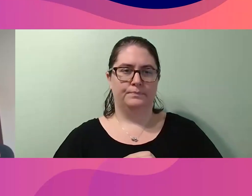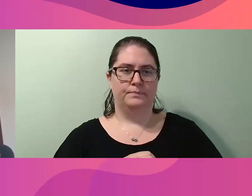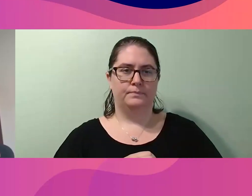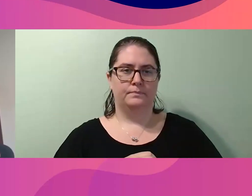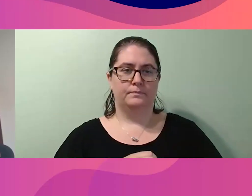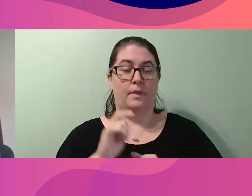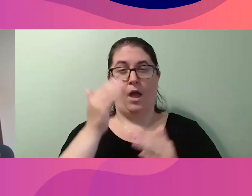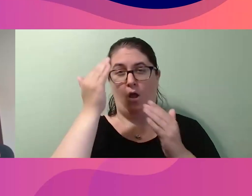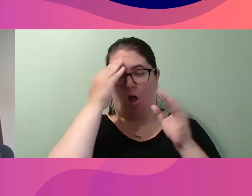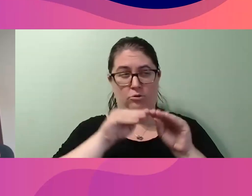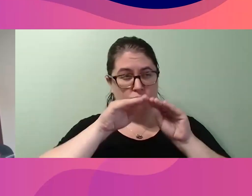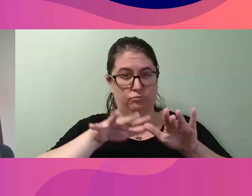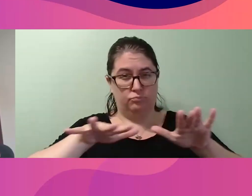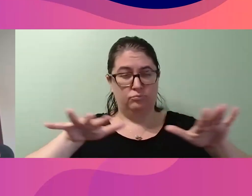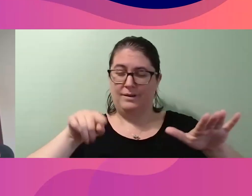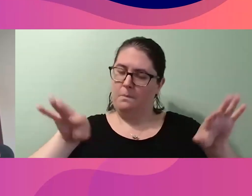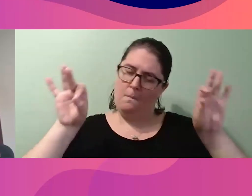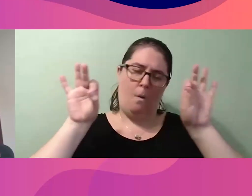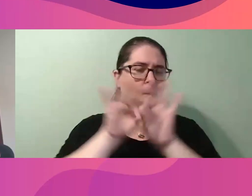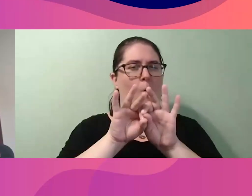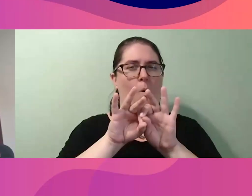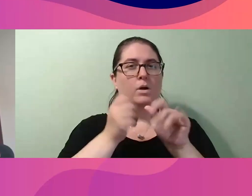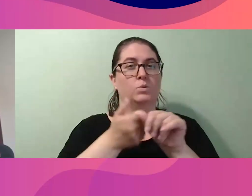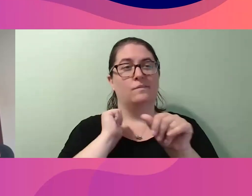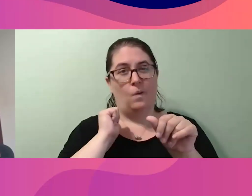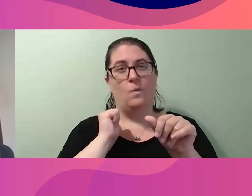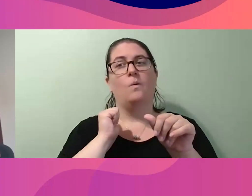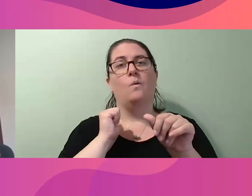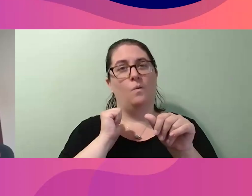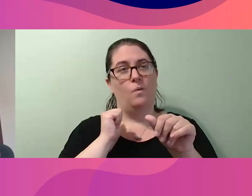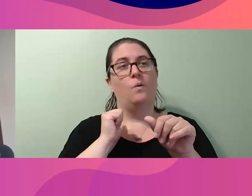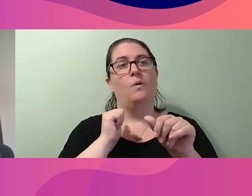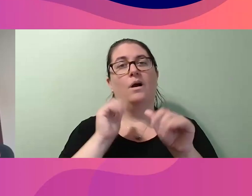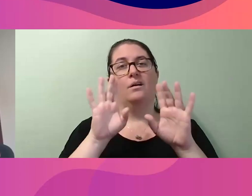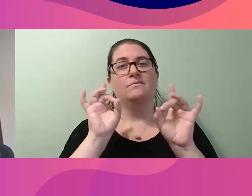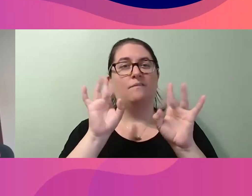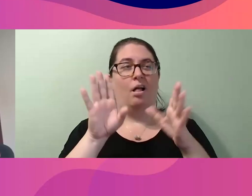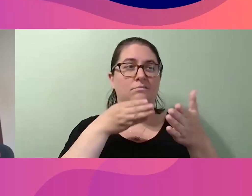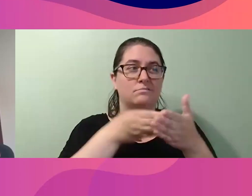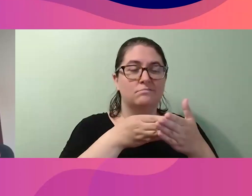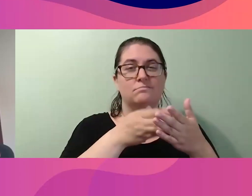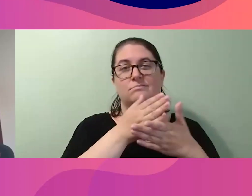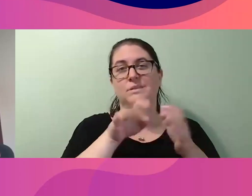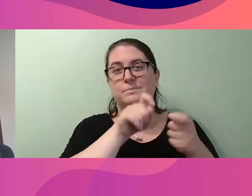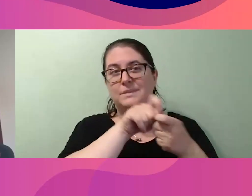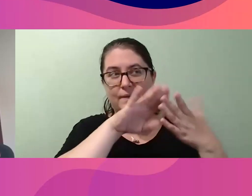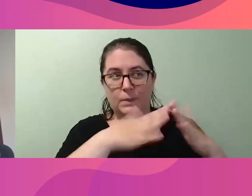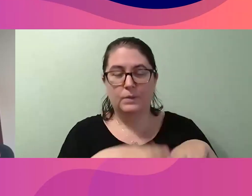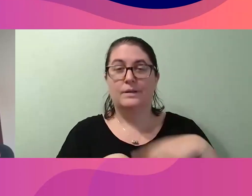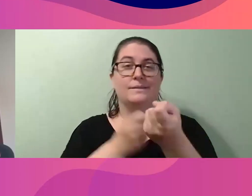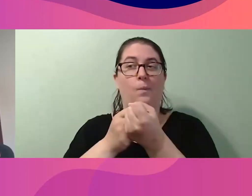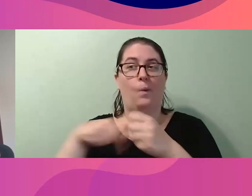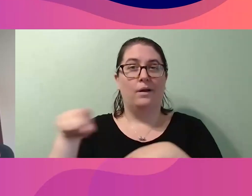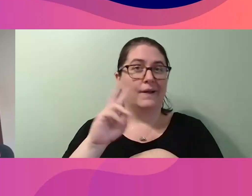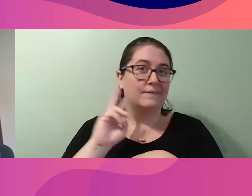Mobilizing knowledge on gender-based violence is crucial for preventing violence in diverse communities, supporting survivors and allies,